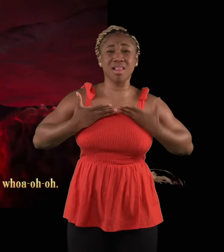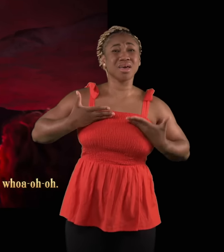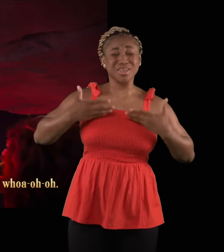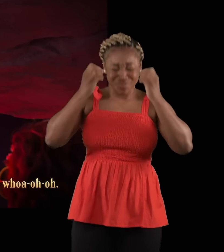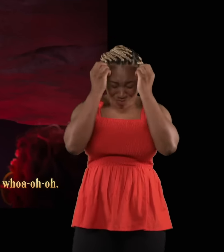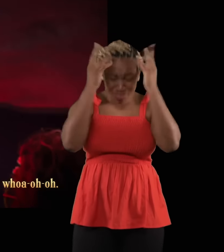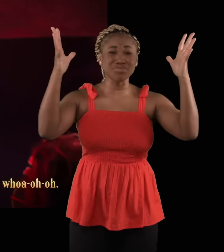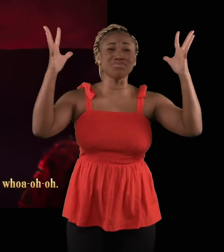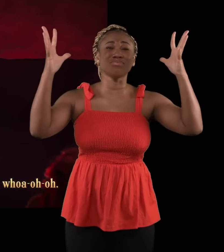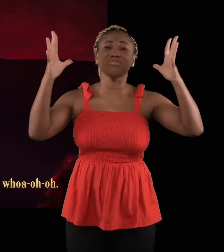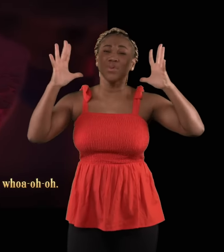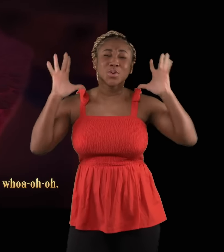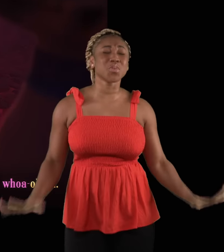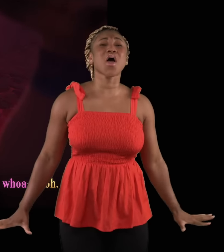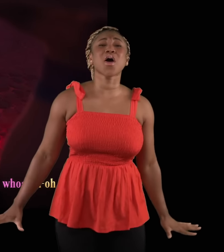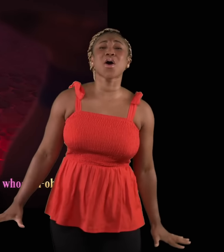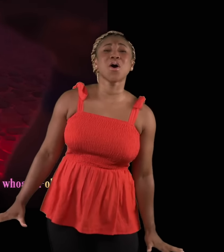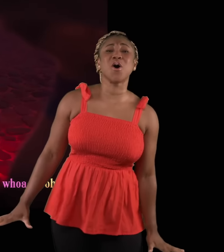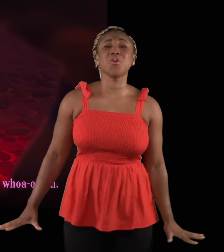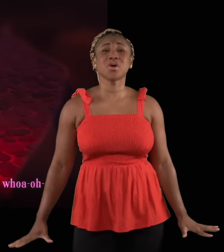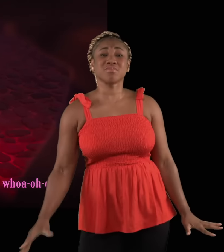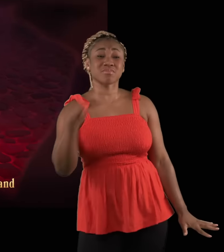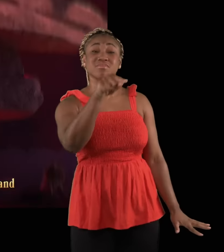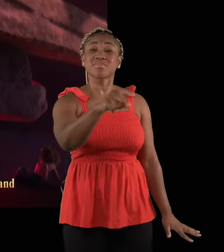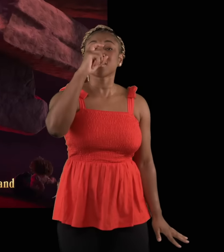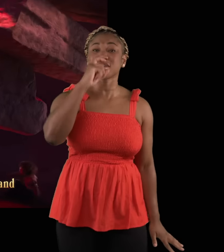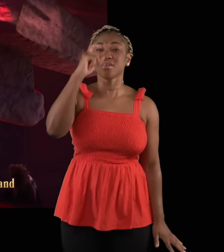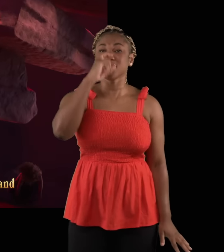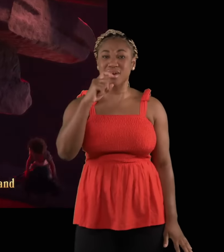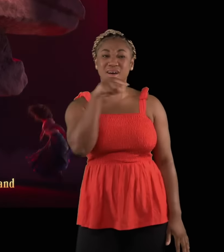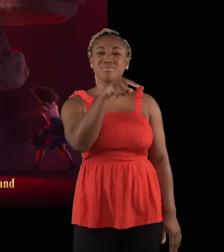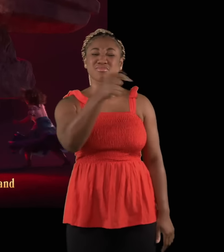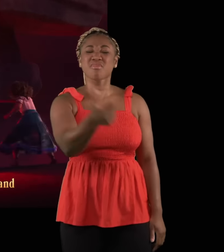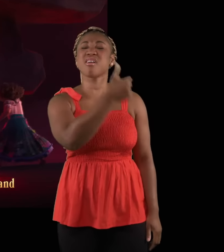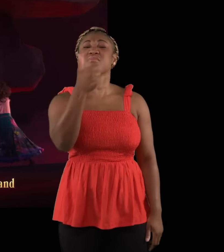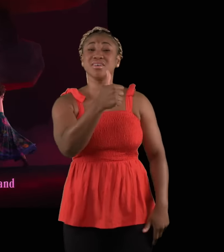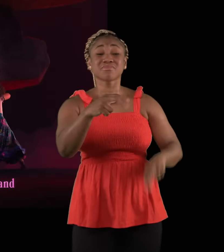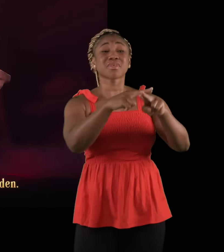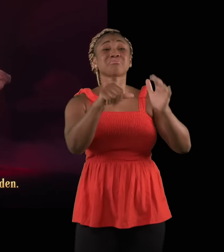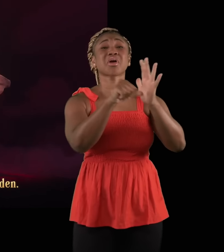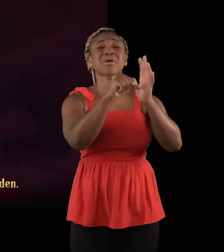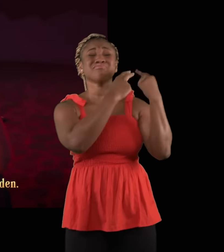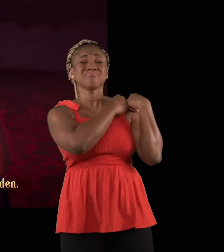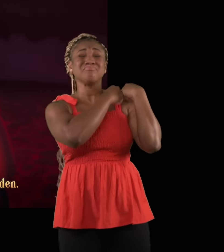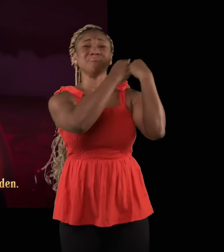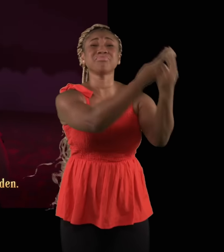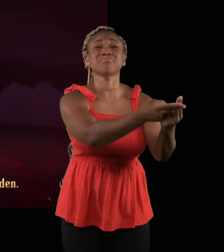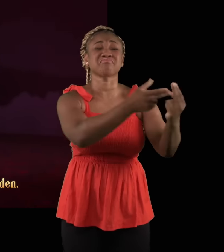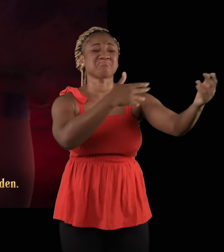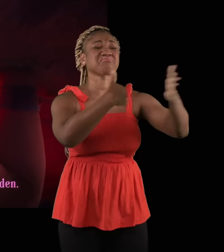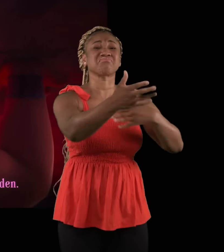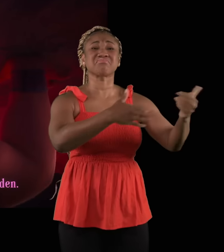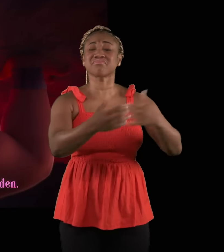tick, tick. Till you just go pop. Whoa. Give it to your sister. It doesn't hurt. And see if she can handle